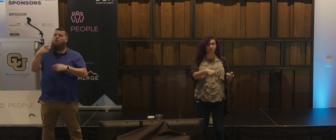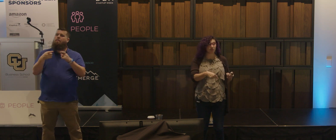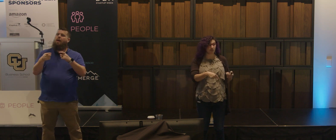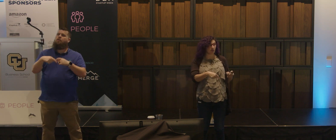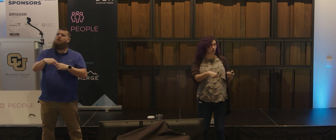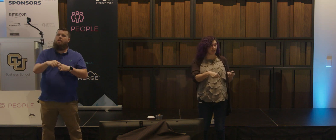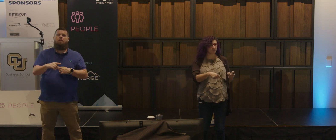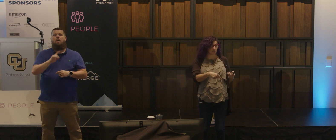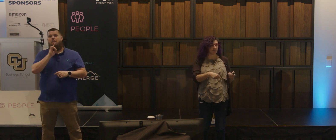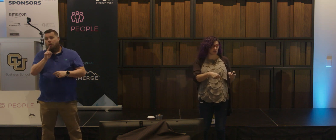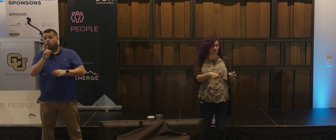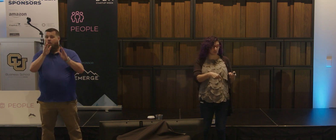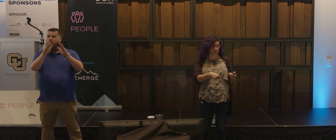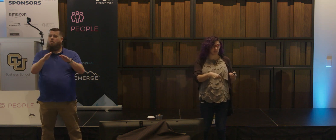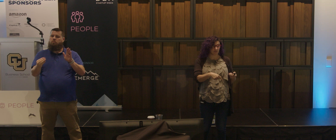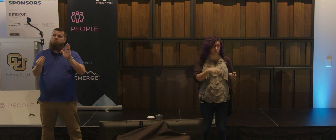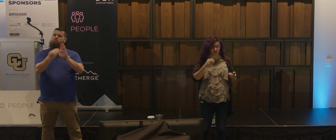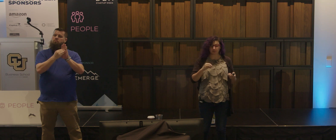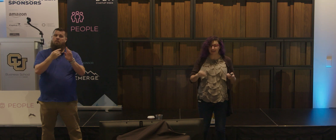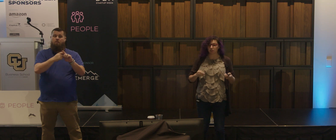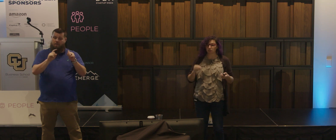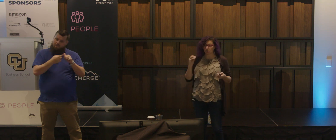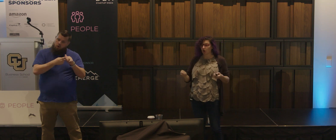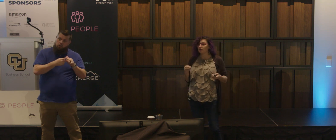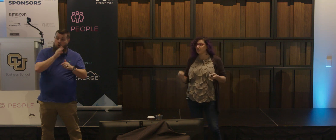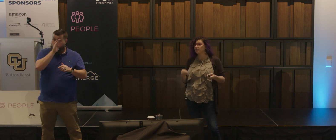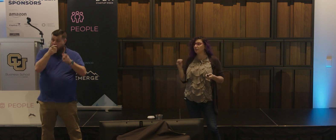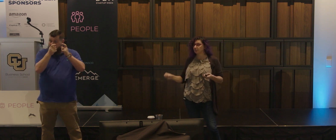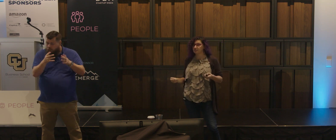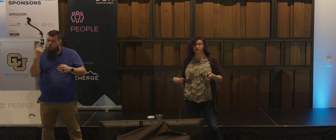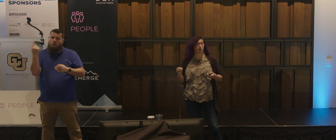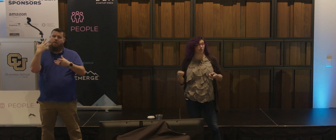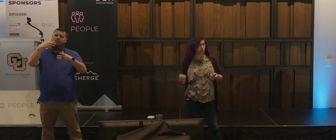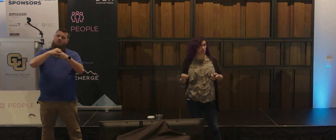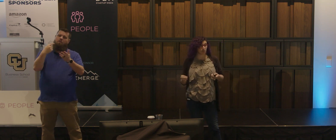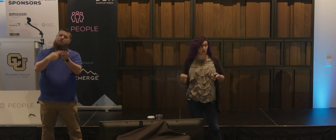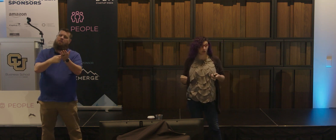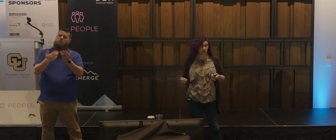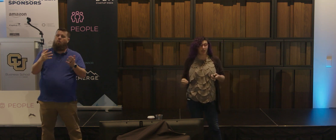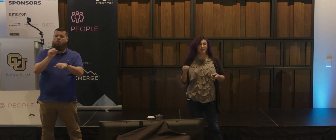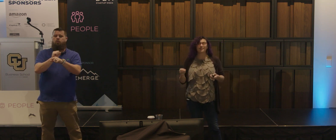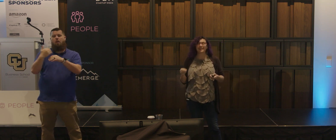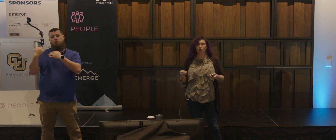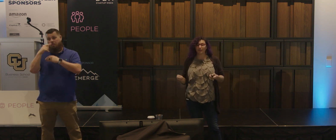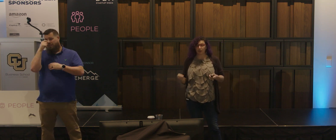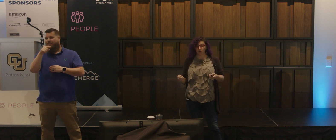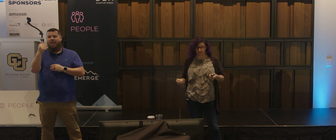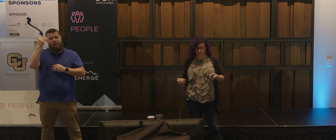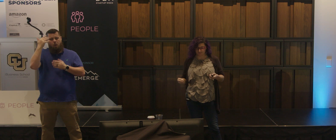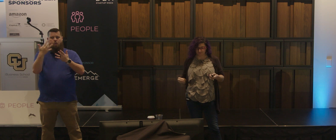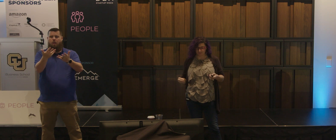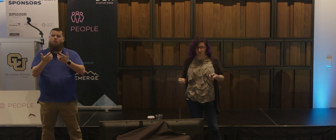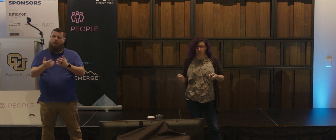sure that person is on your list from the first section. Direct managers should always be involved in discussing what those job duties are because they know what they